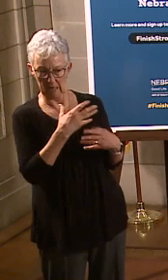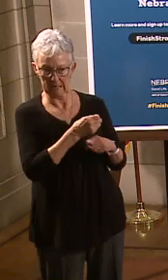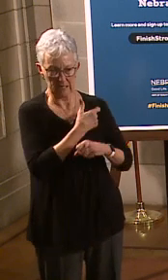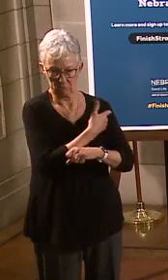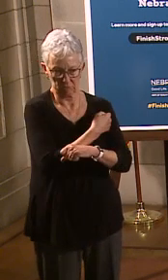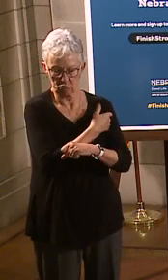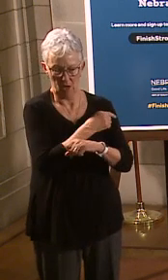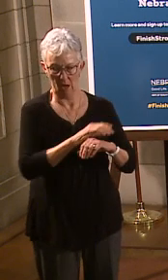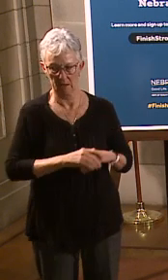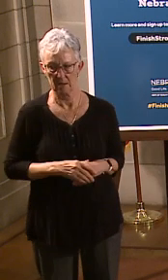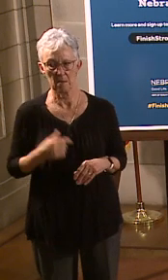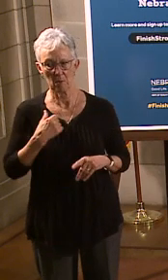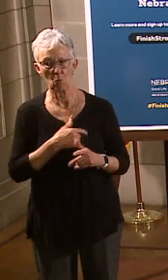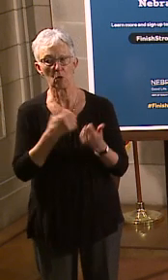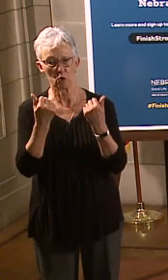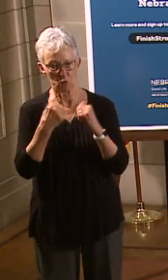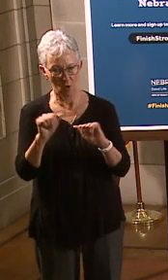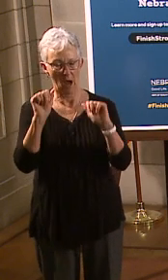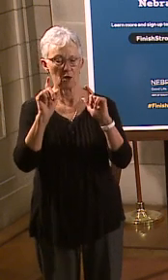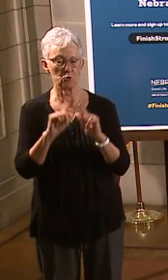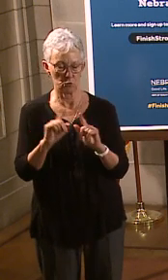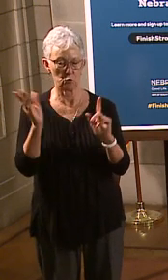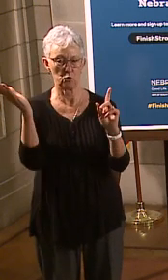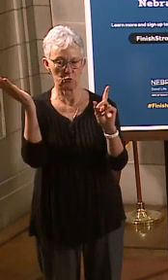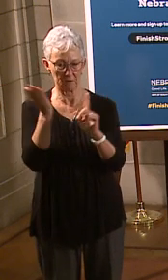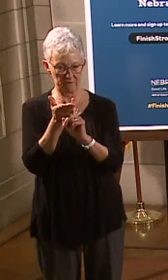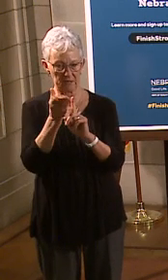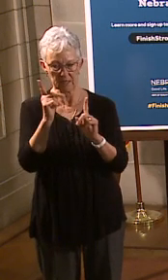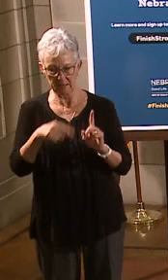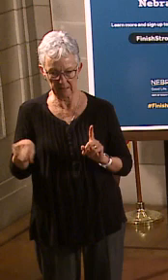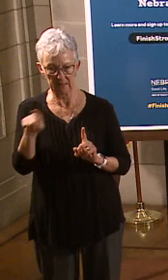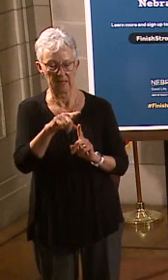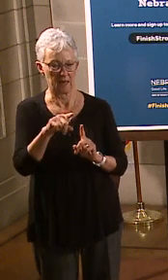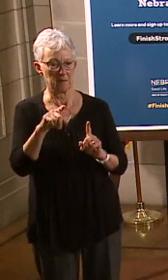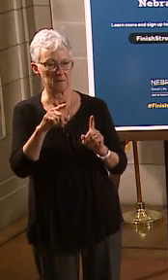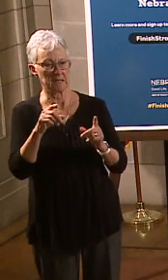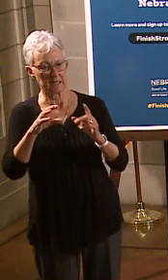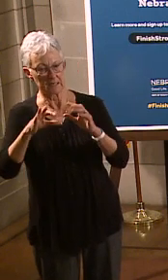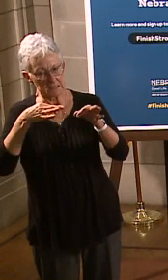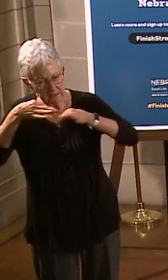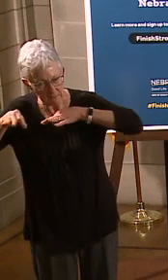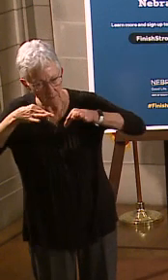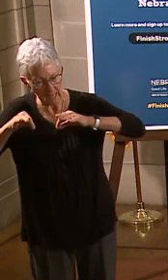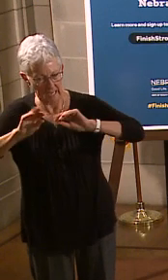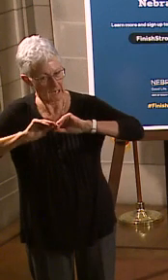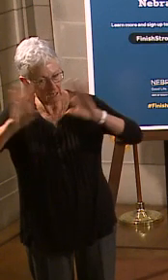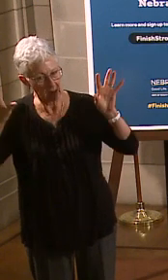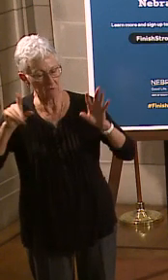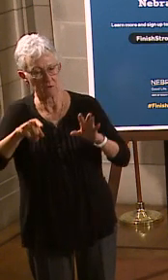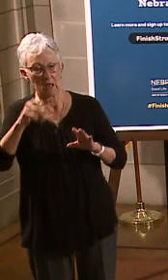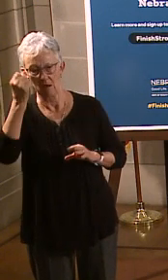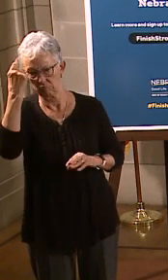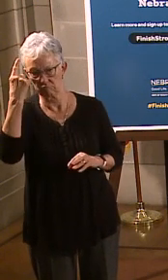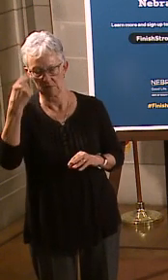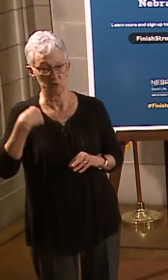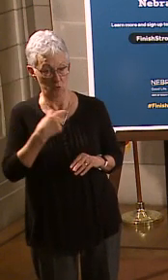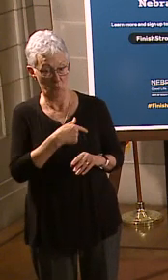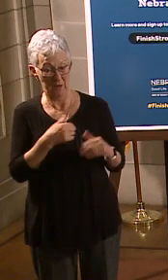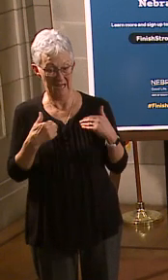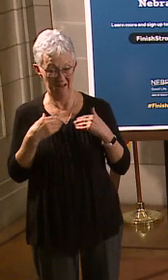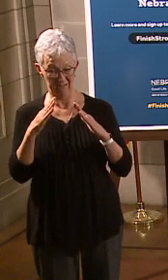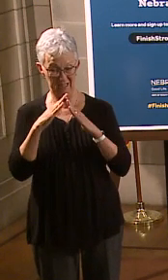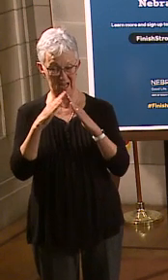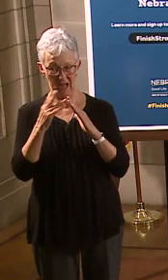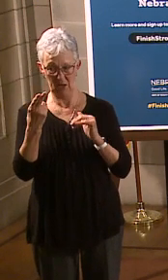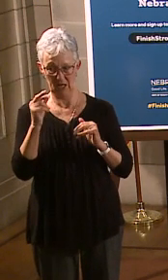advertisements on television. We have the Finish Strong in Spanish, and we've done some of our town hall events in other languages, like the one that we did this